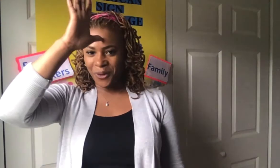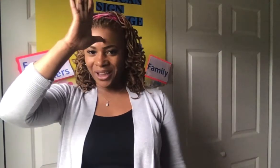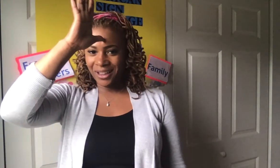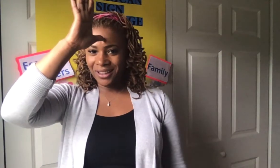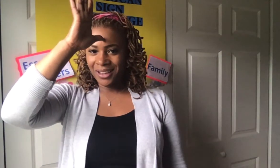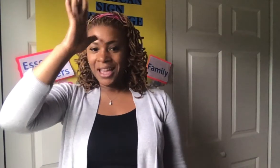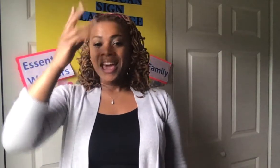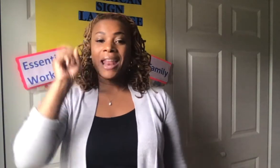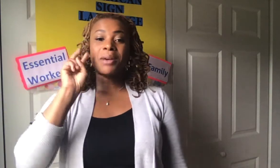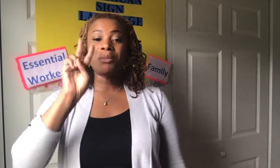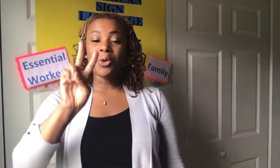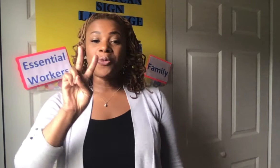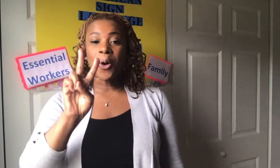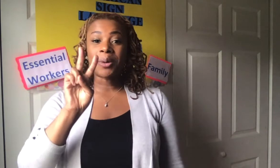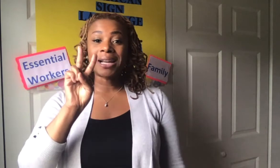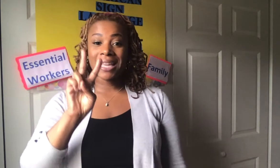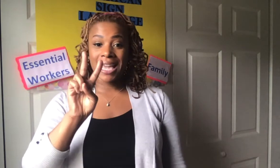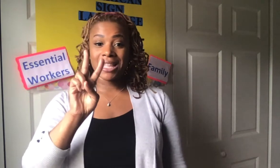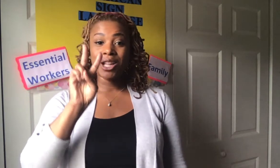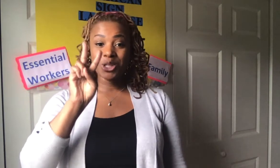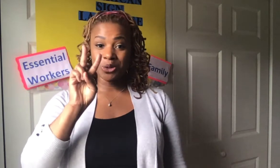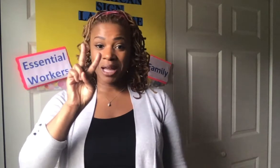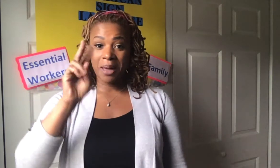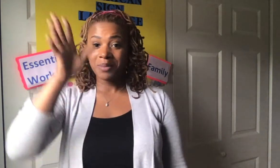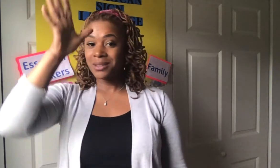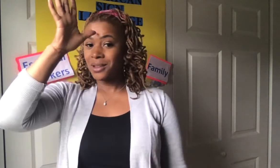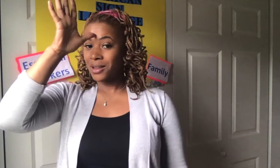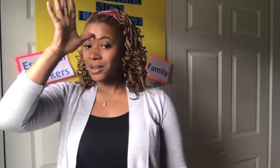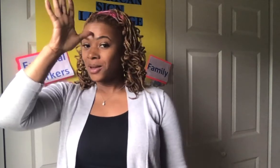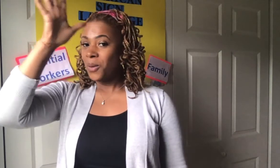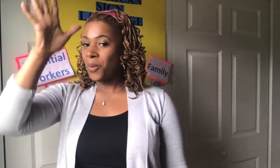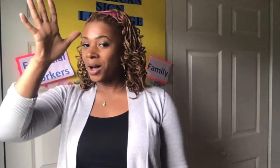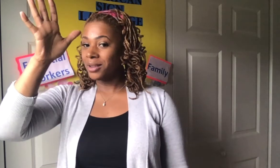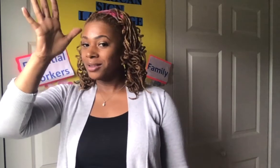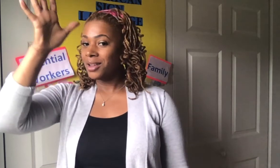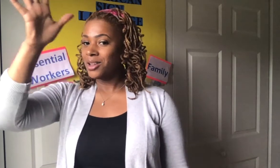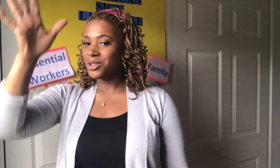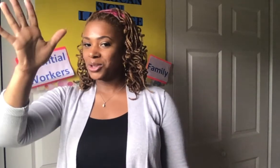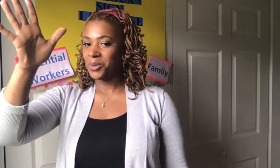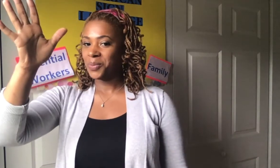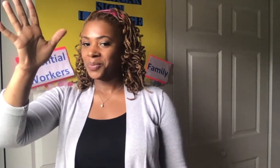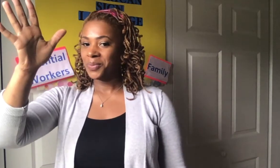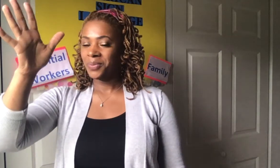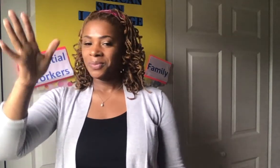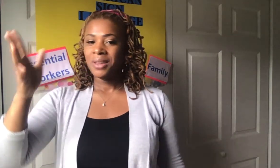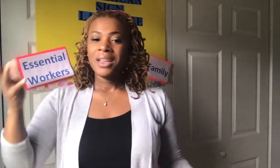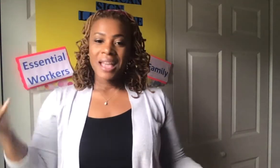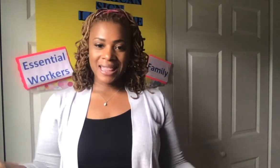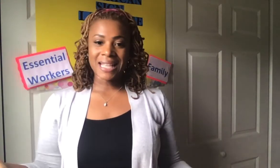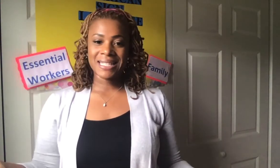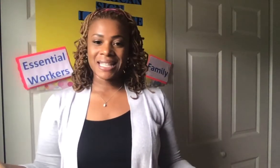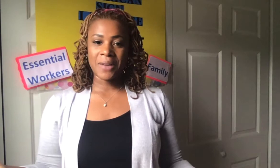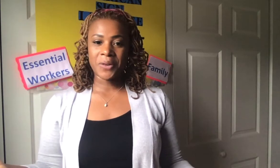forehead. And I'm going to move forward again 2 times. 1, 2. And that's the sign for